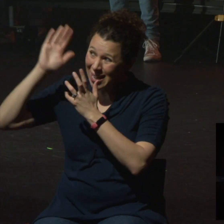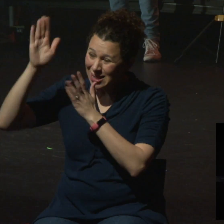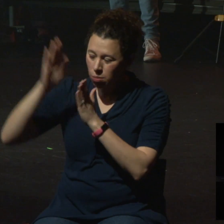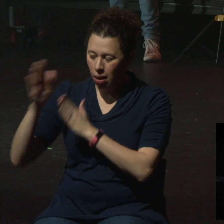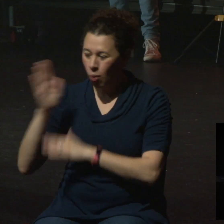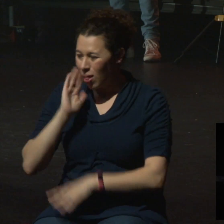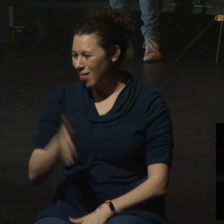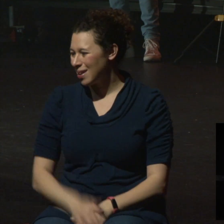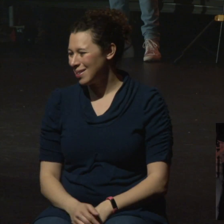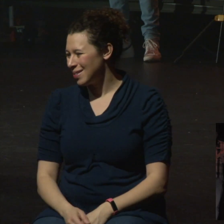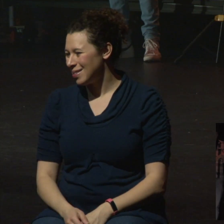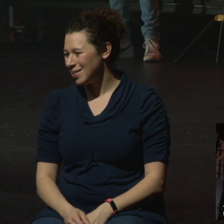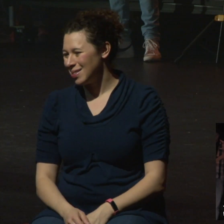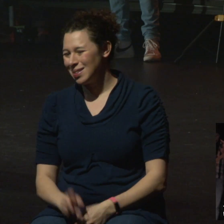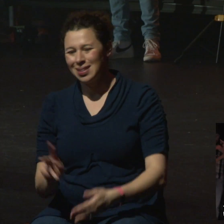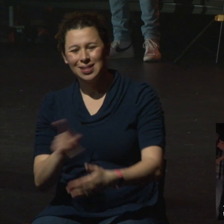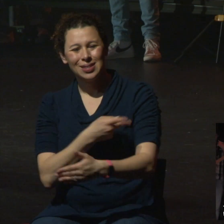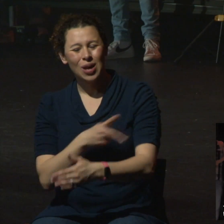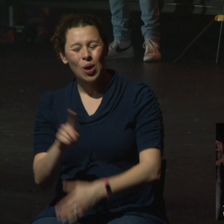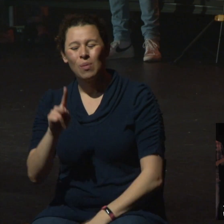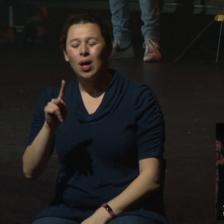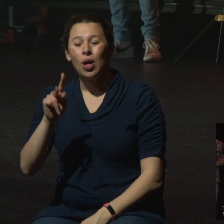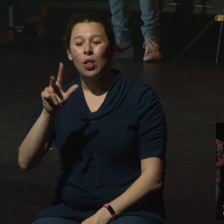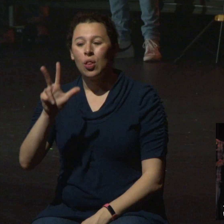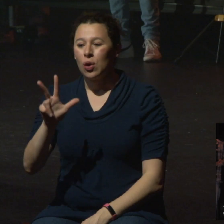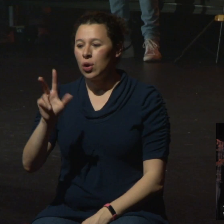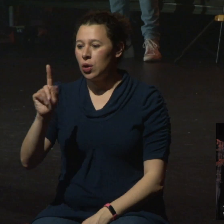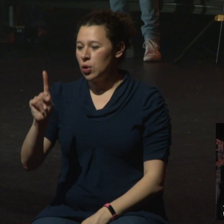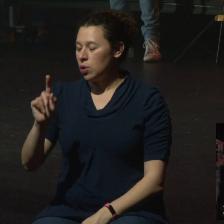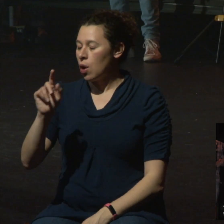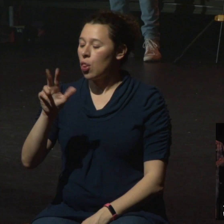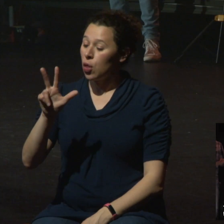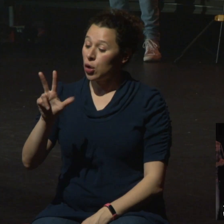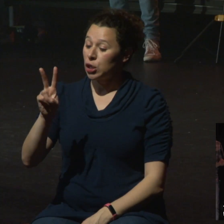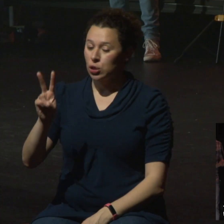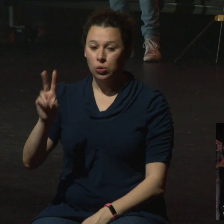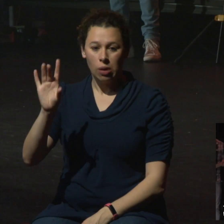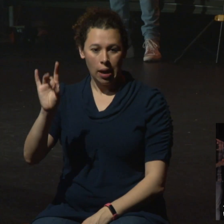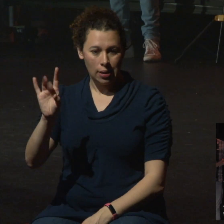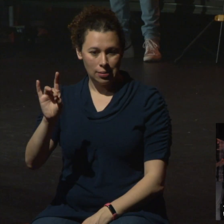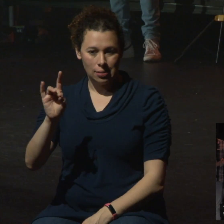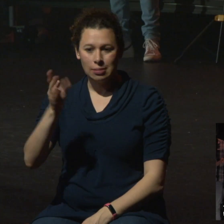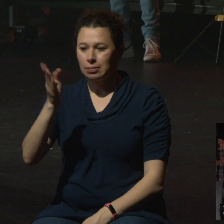Psalm 32:8 says, the Lord says, I will guide you along the best